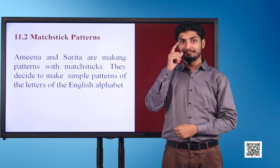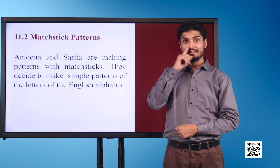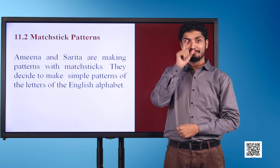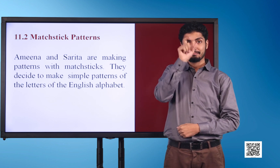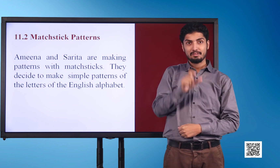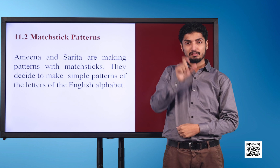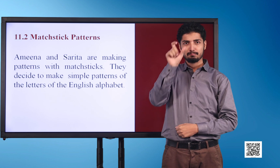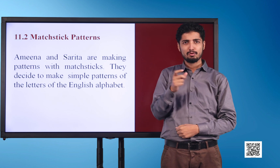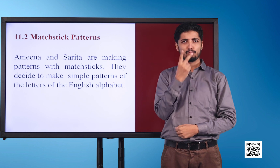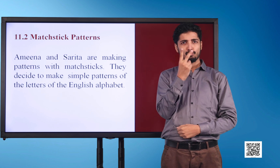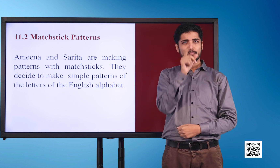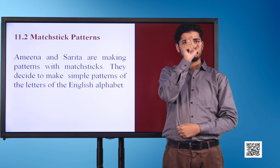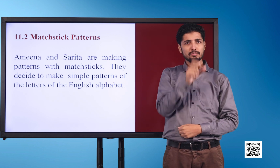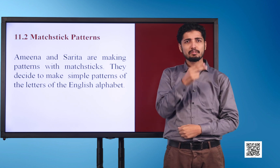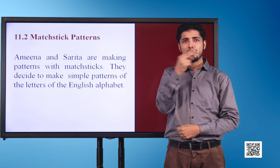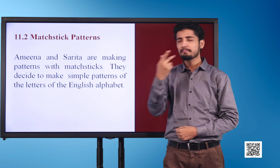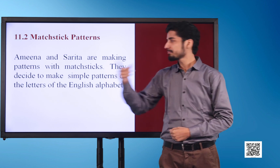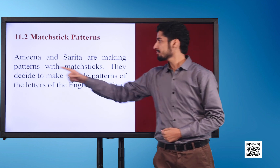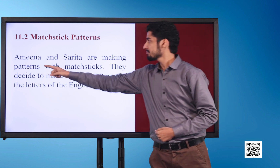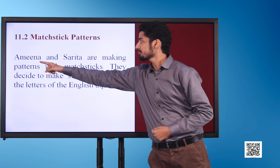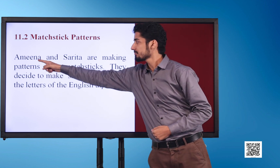Amina and Sarita are making patterns with matchsticks.